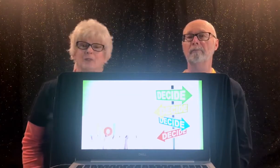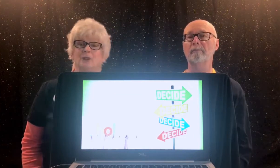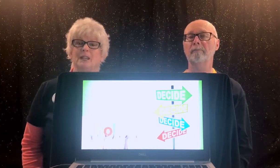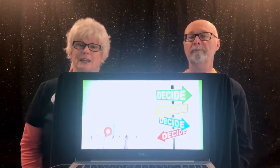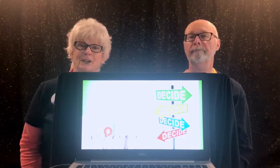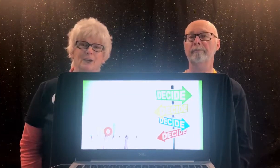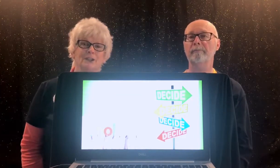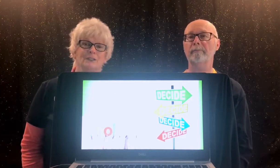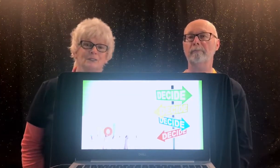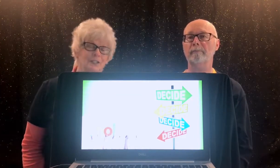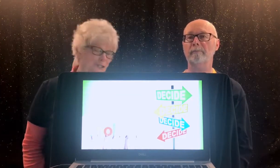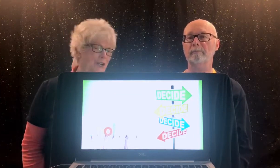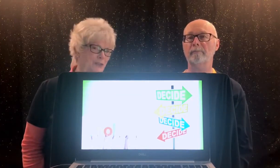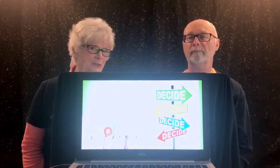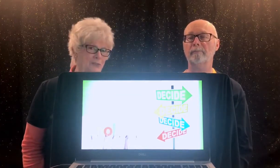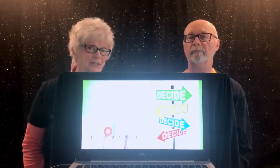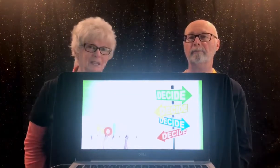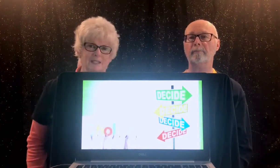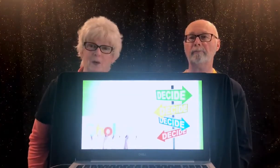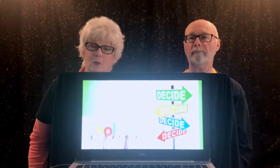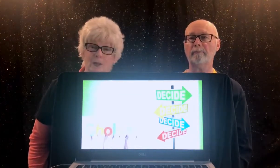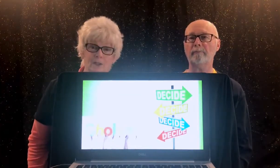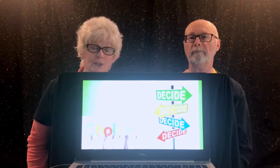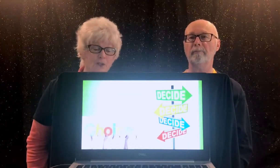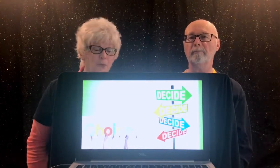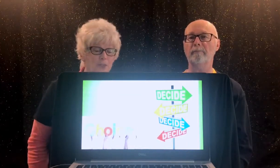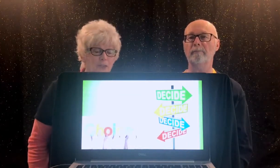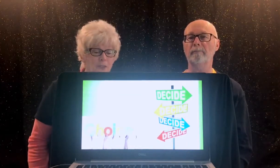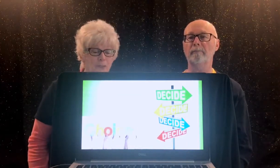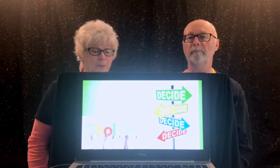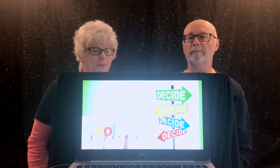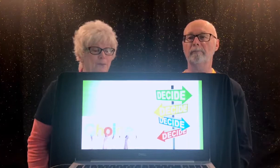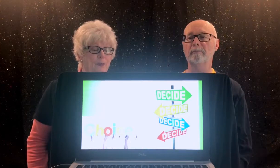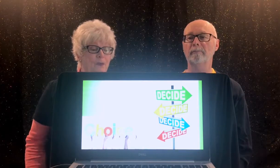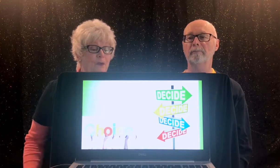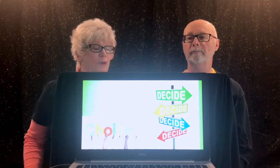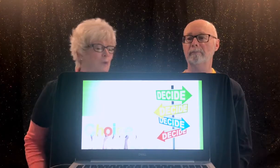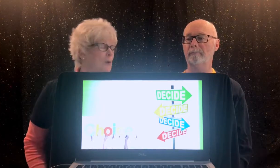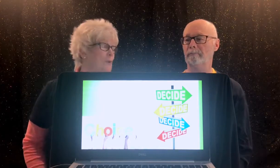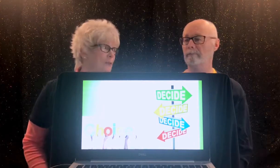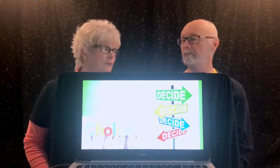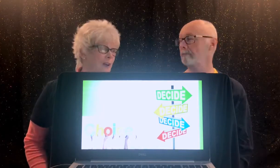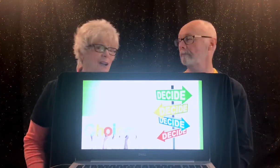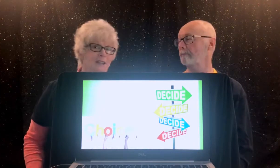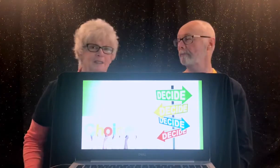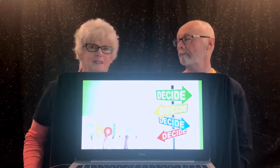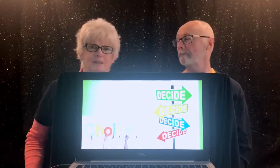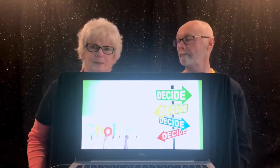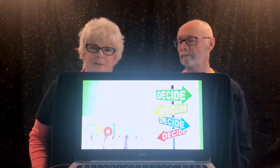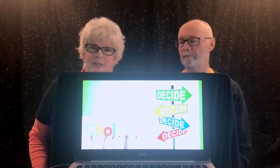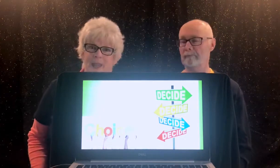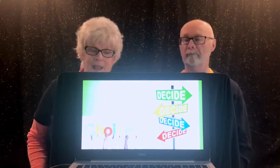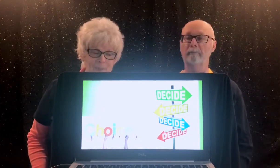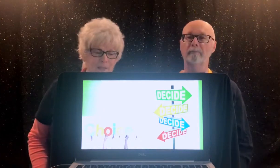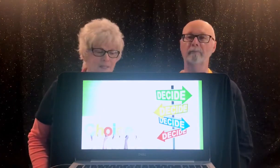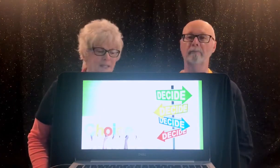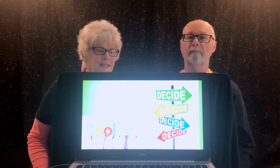we're here to share those things that we learned with you. We were advised the